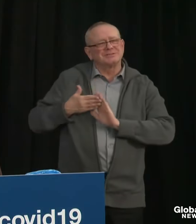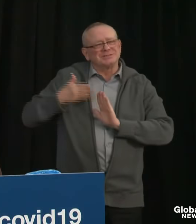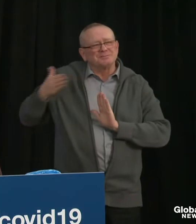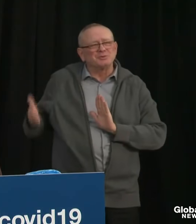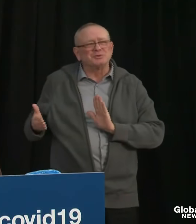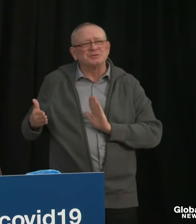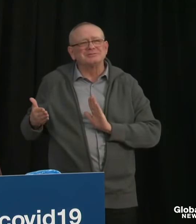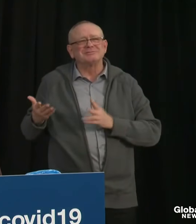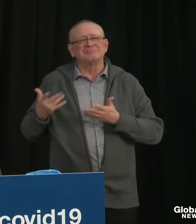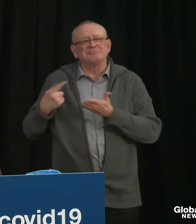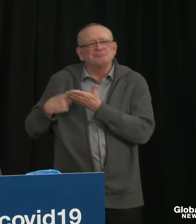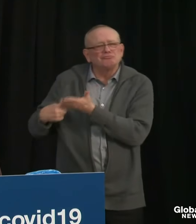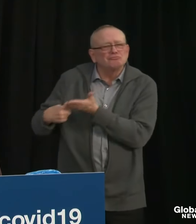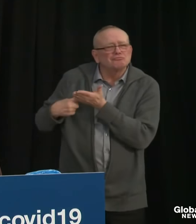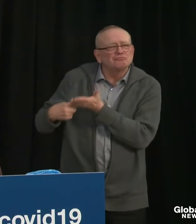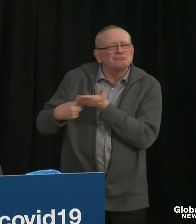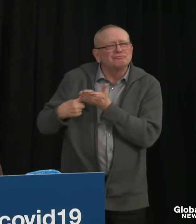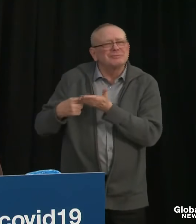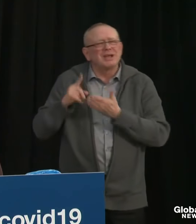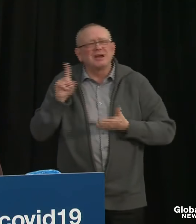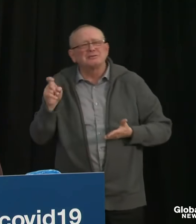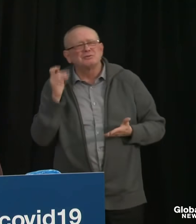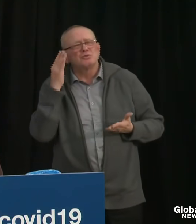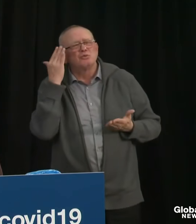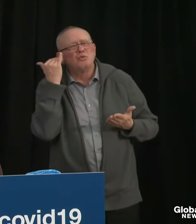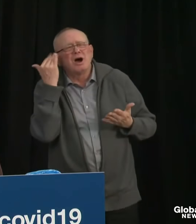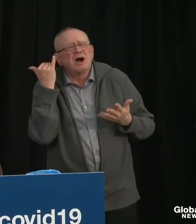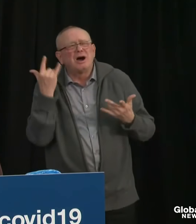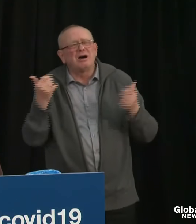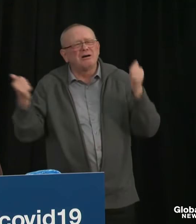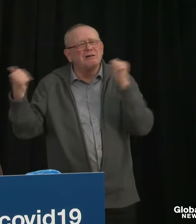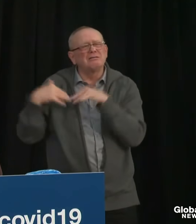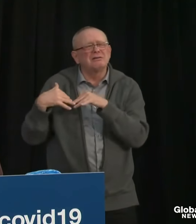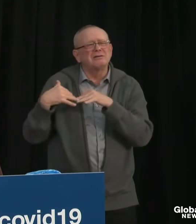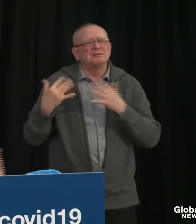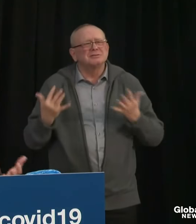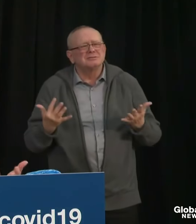be that